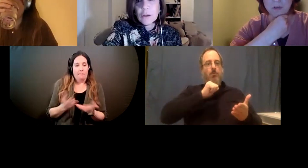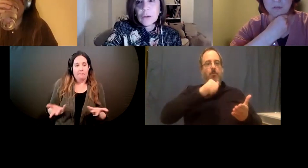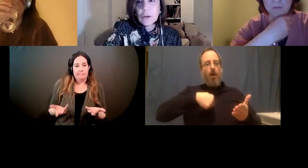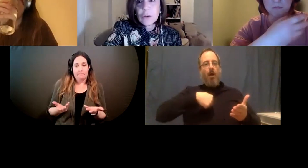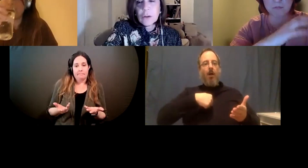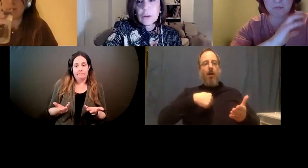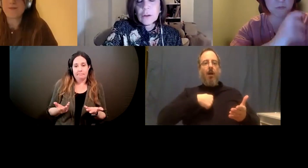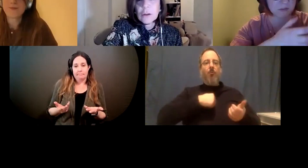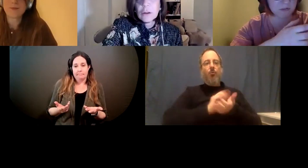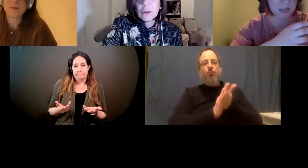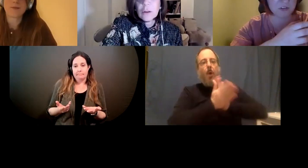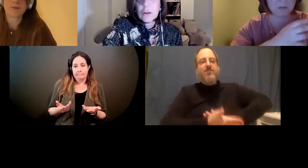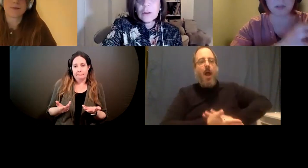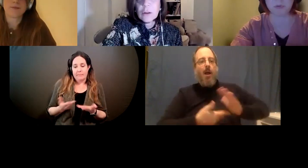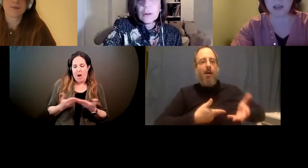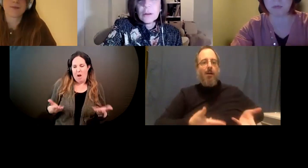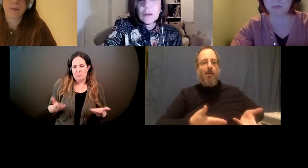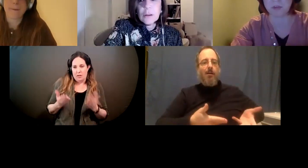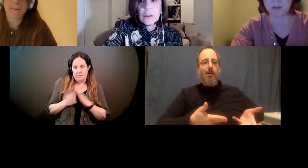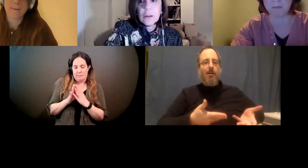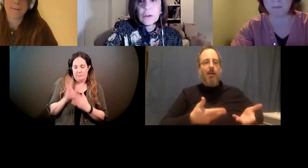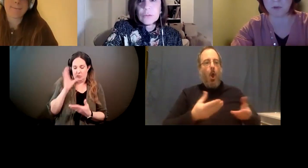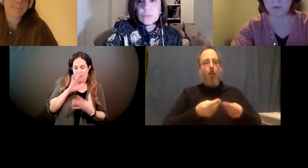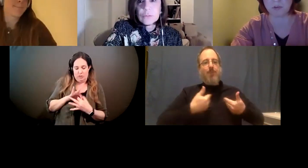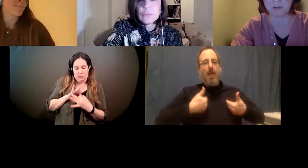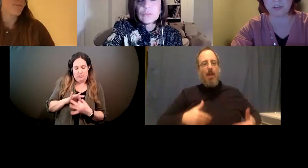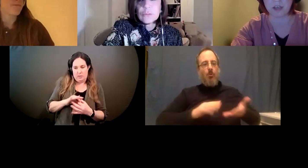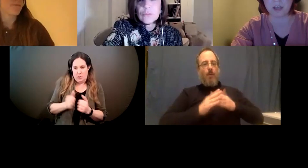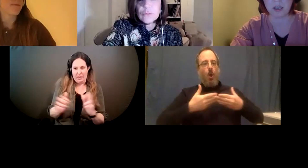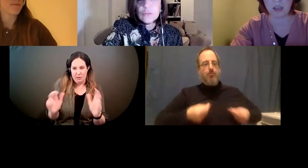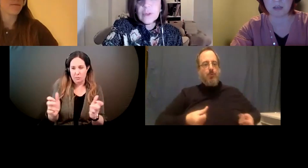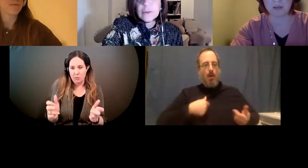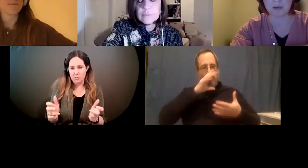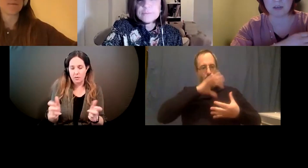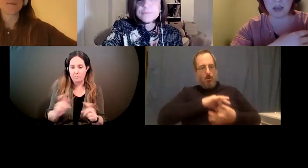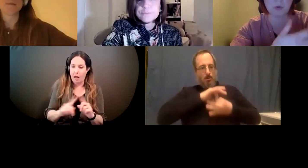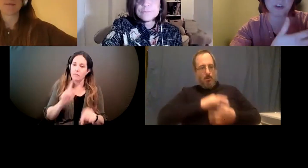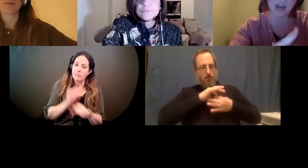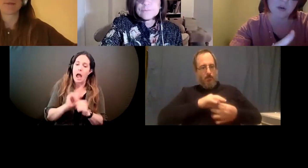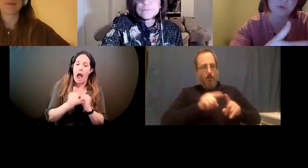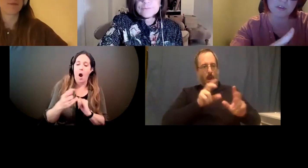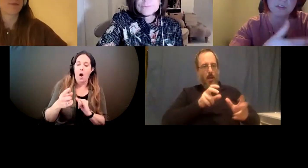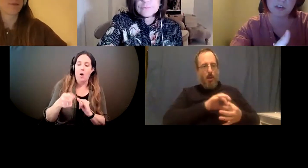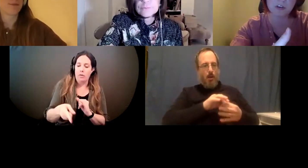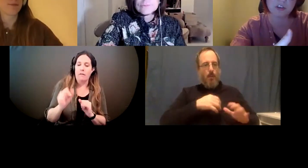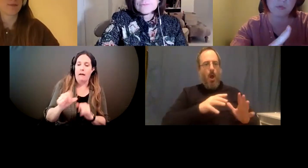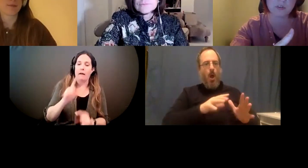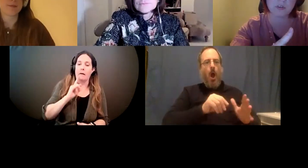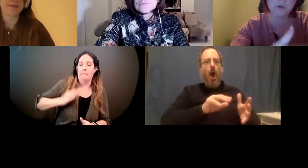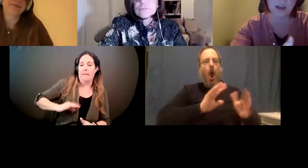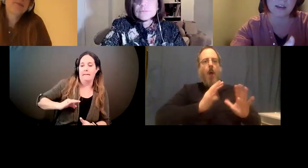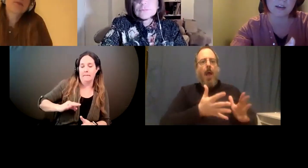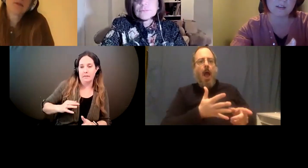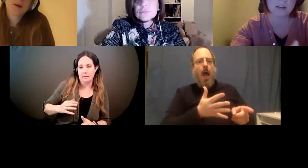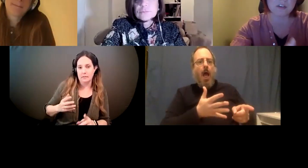this weird relationship that we have with computers. And Right. I wonder how this technology would